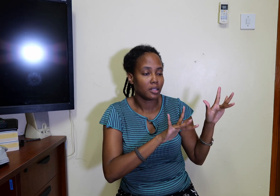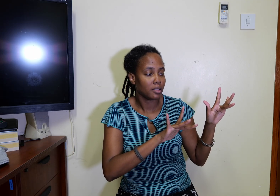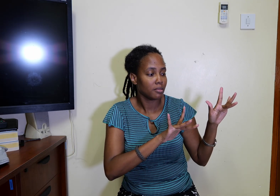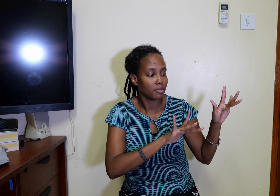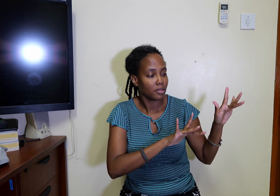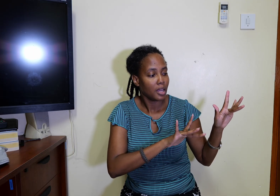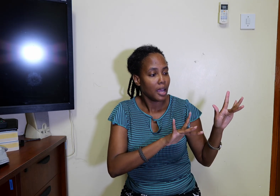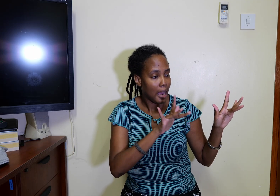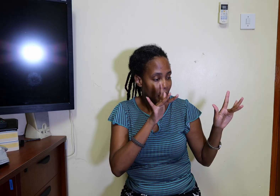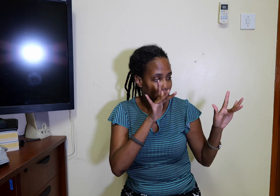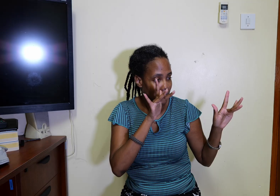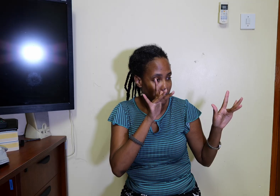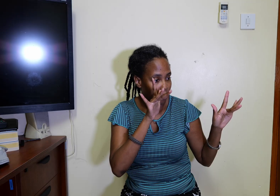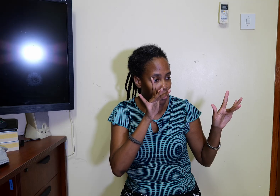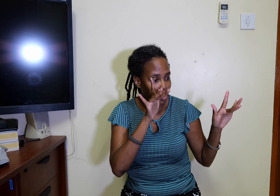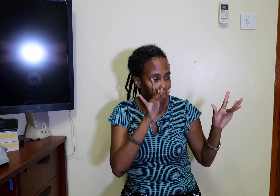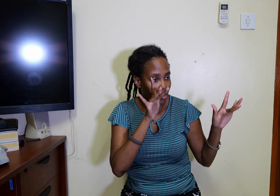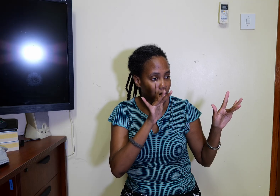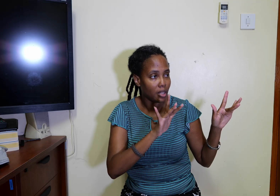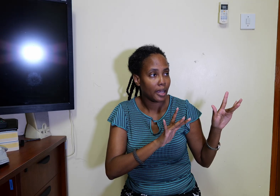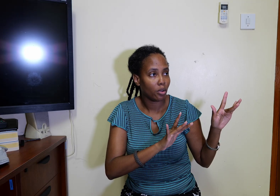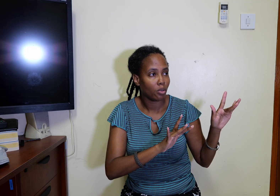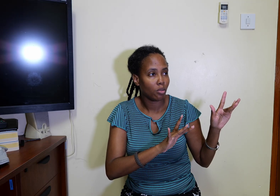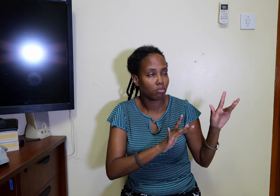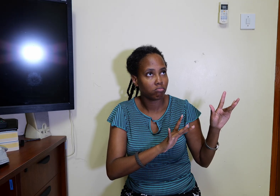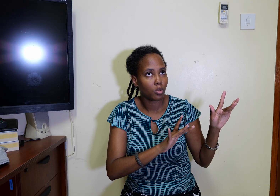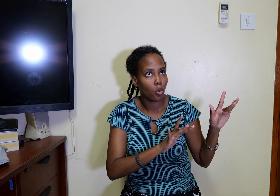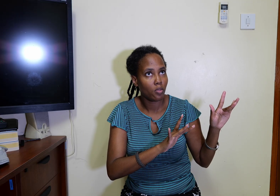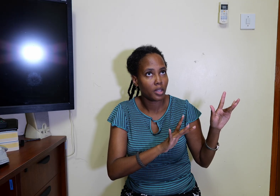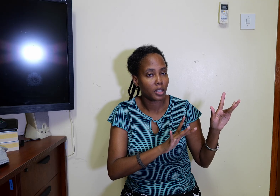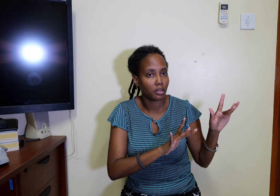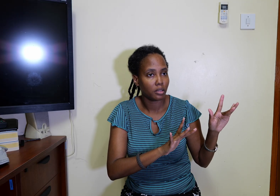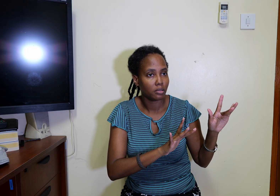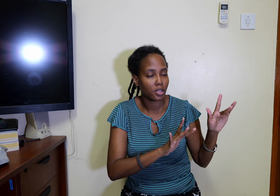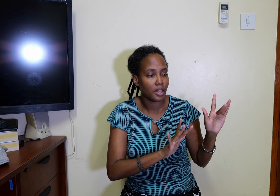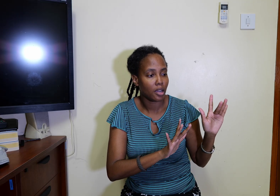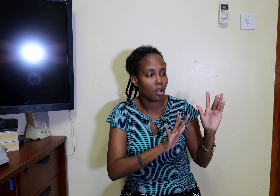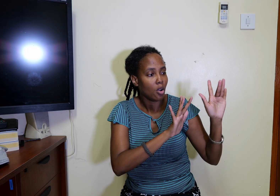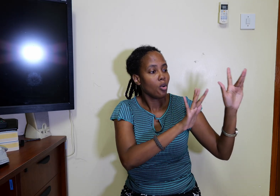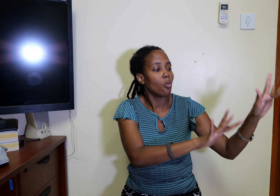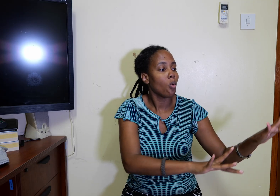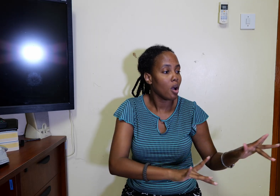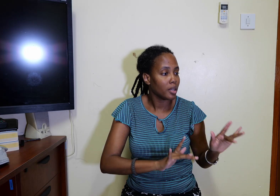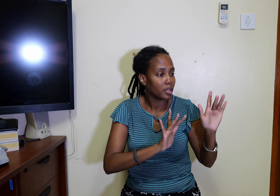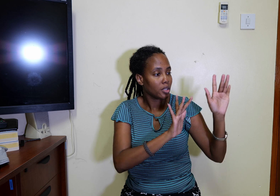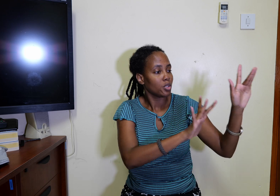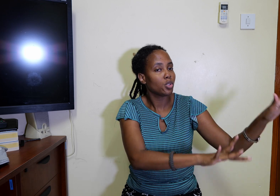right, and it's a pushing motion like over the hill. So it's like a 1,